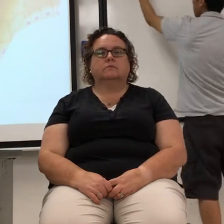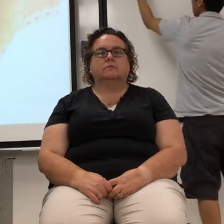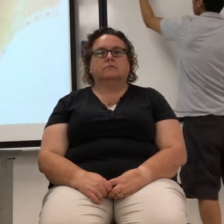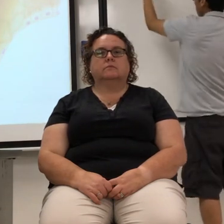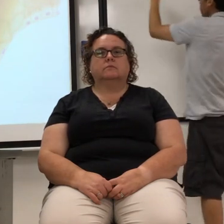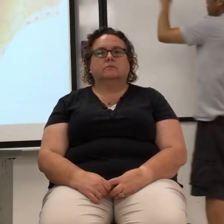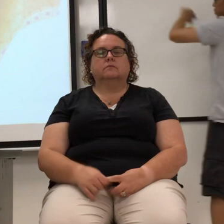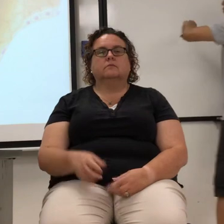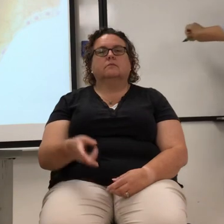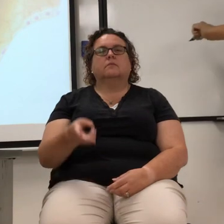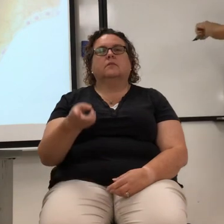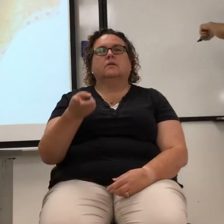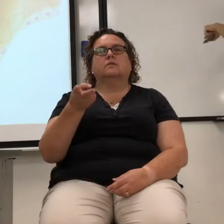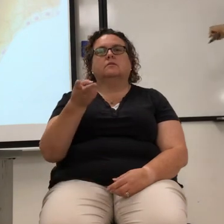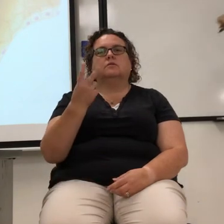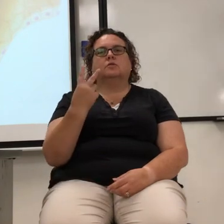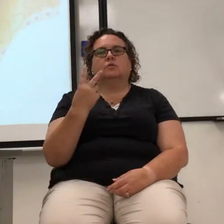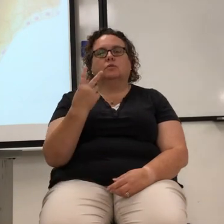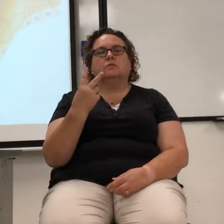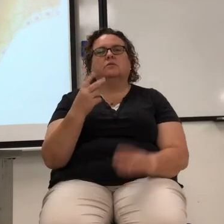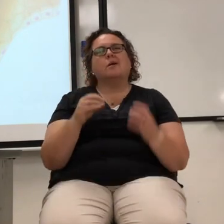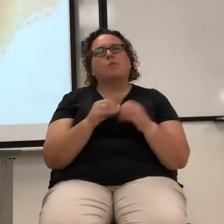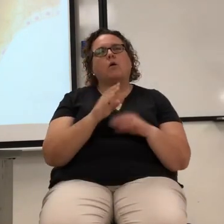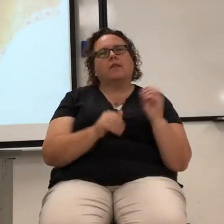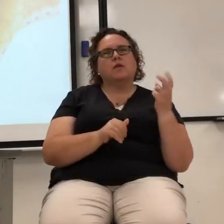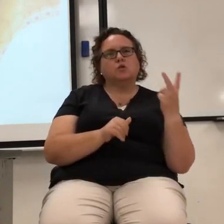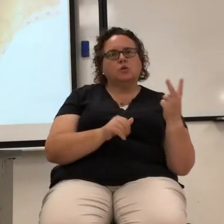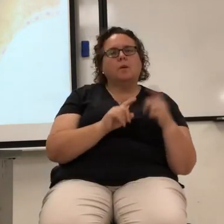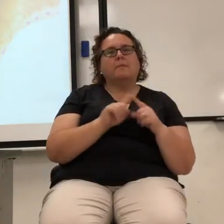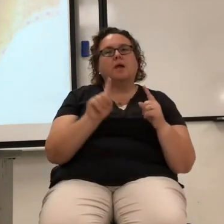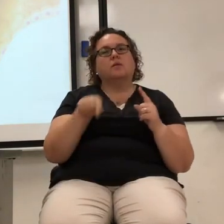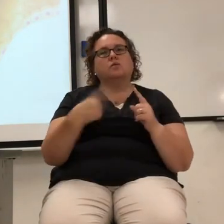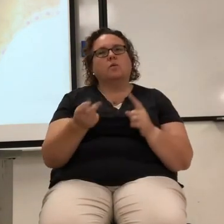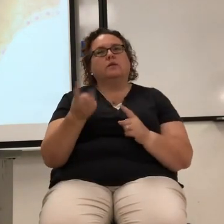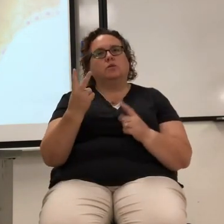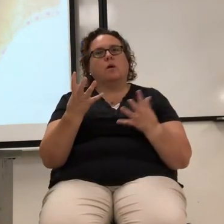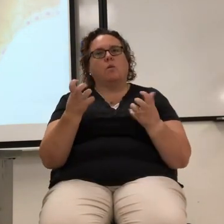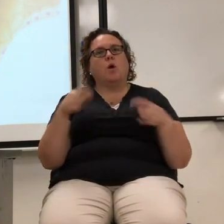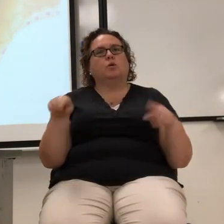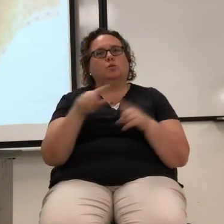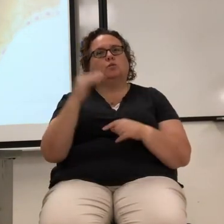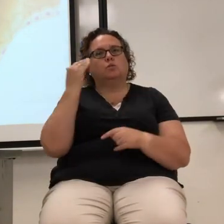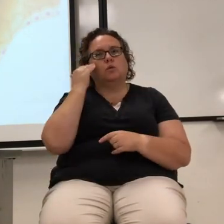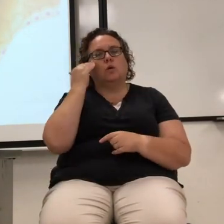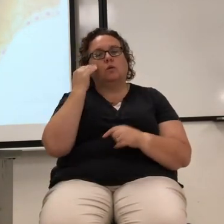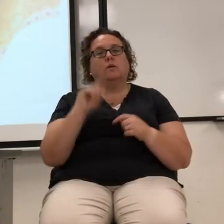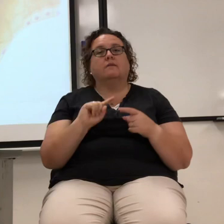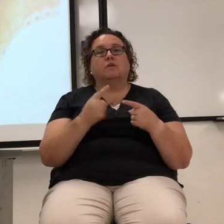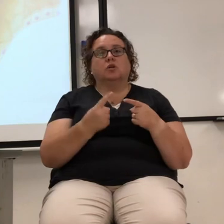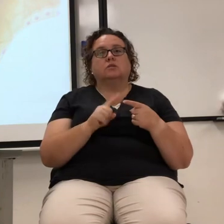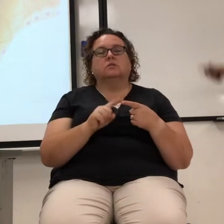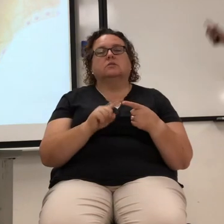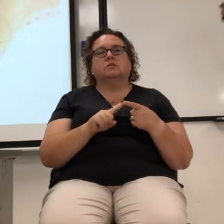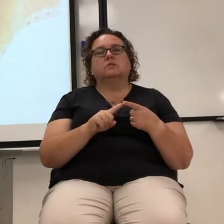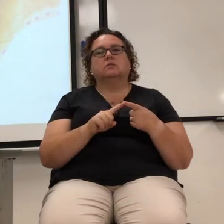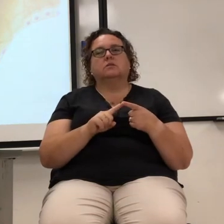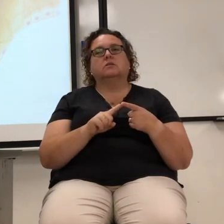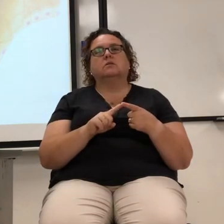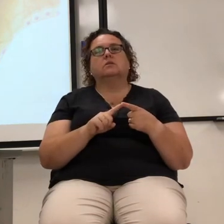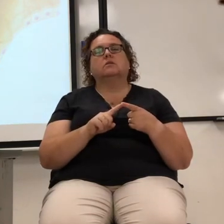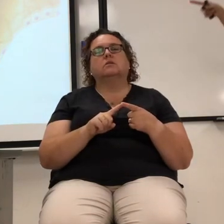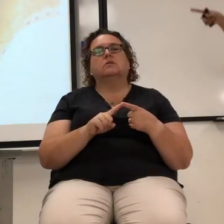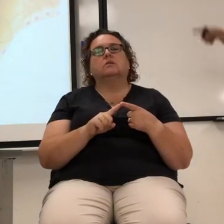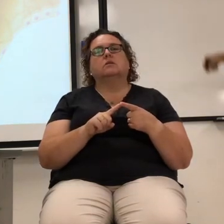Two things. There's more than two things, but these are the only two I want you to know. The third thing is not so important in terms of what we teach here.